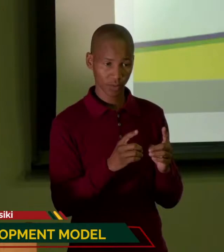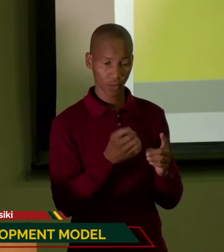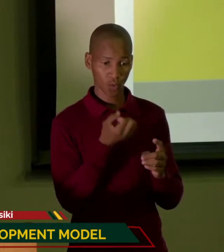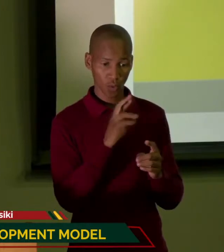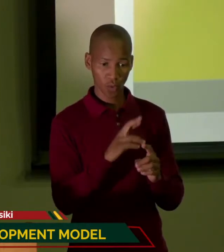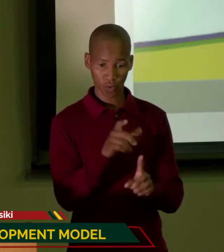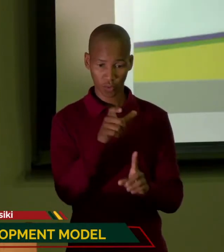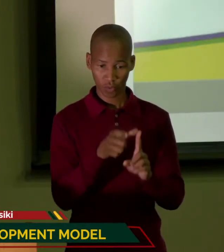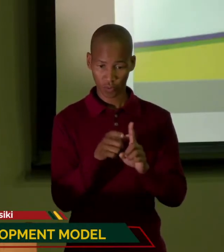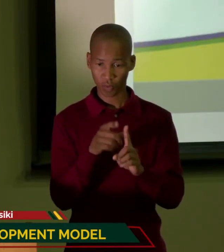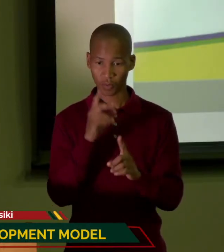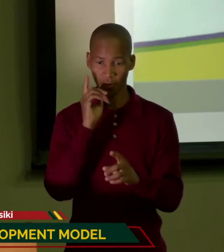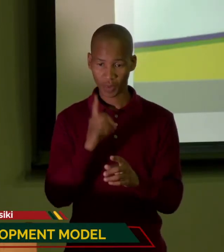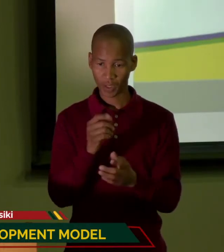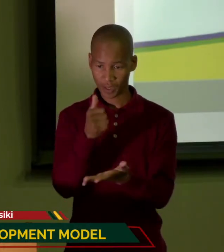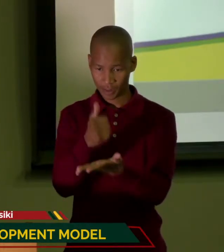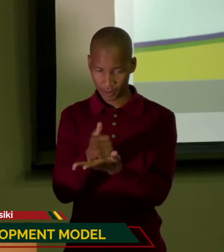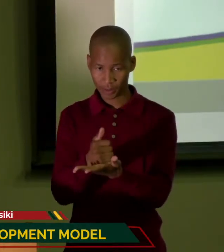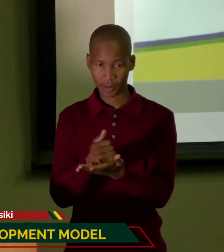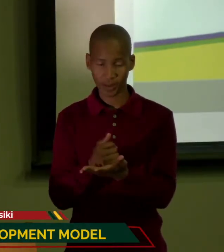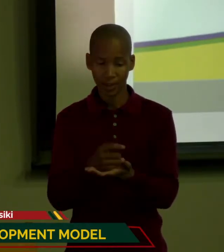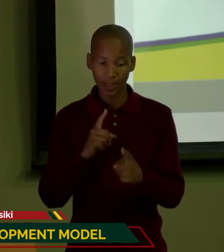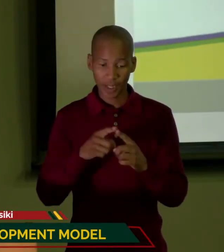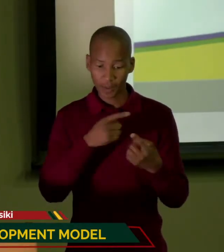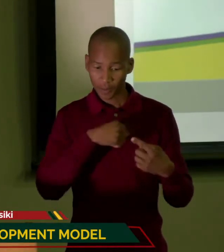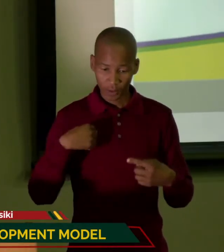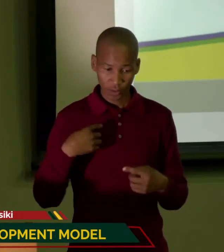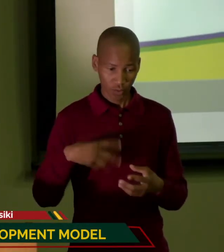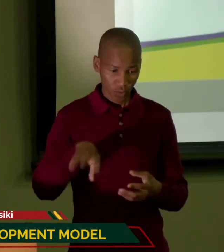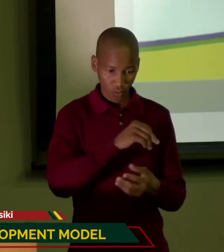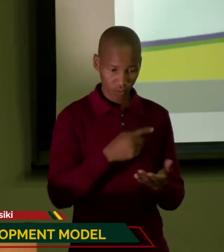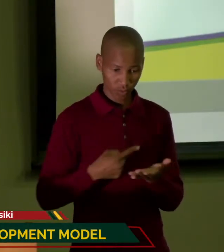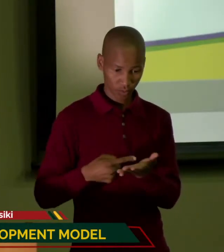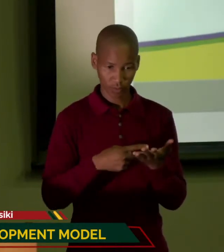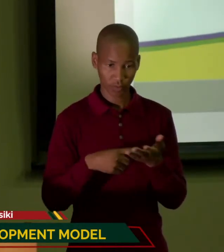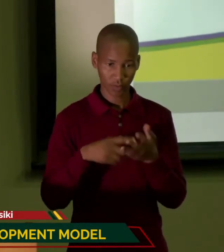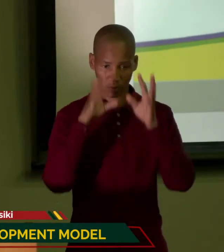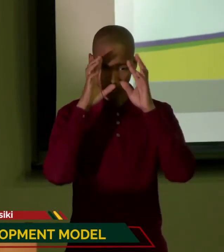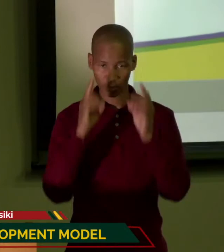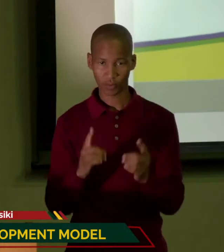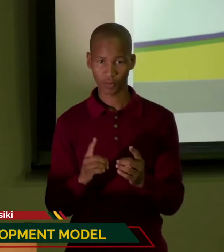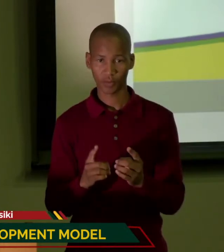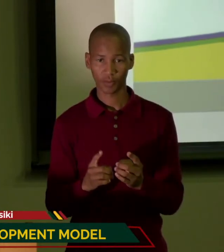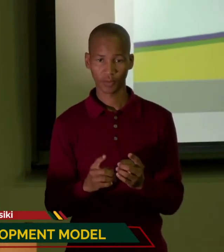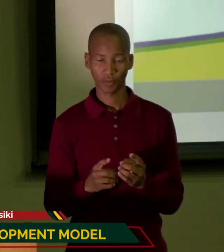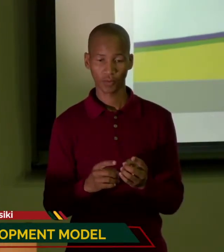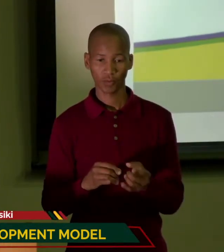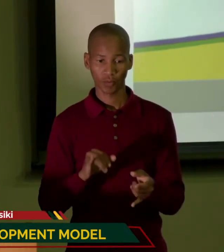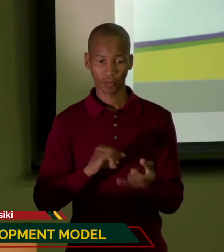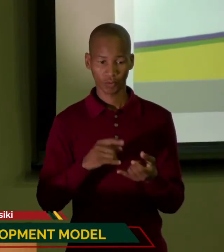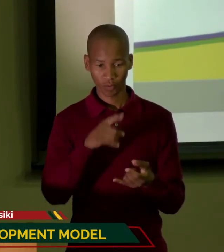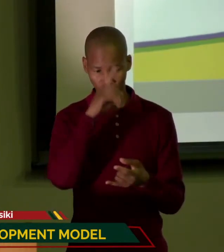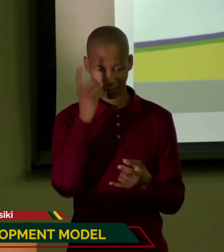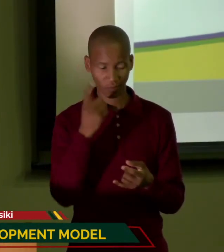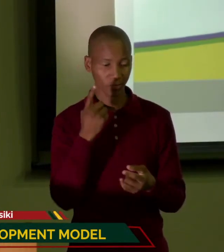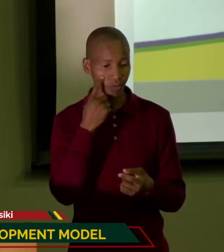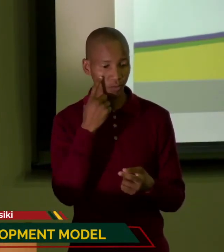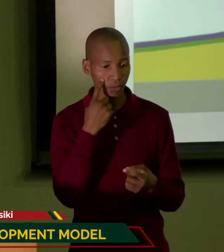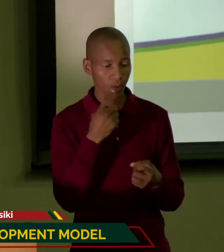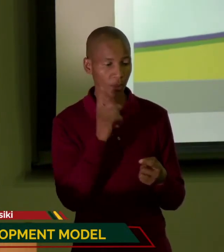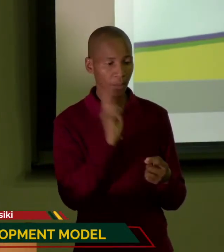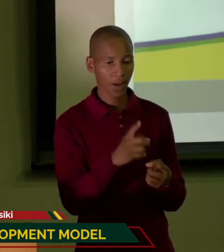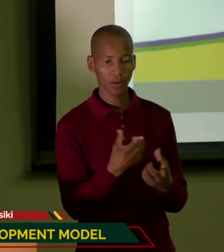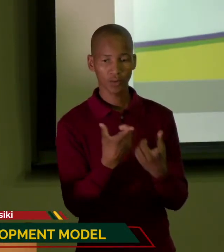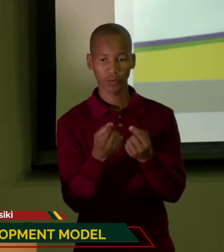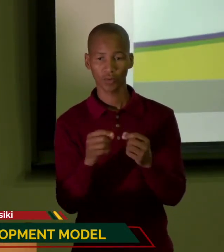ozawuhlala phaa xa kuthiwa kuyagqitywa abe uyazazi yena ukuba uzawuthatha isigqibo ukuba makufakwe